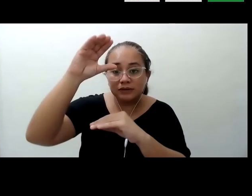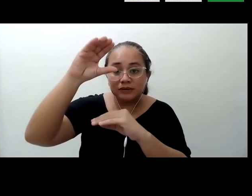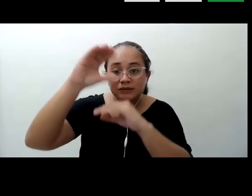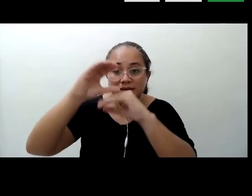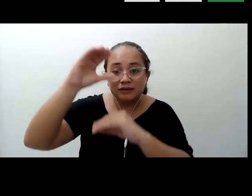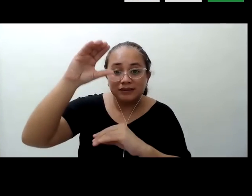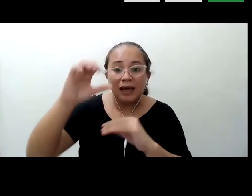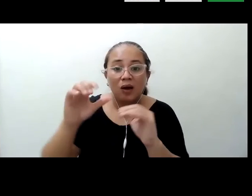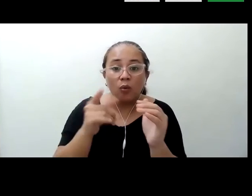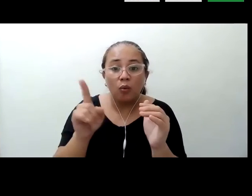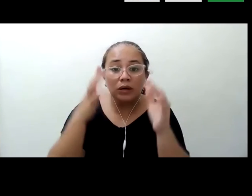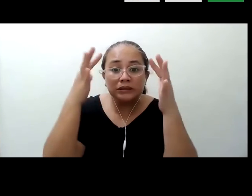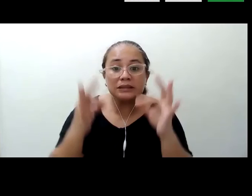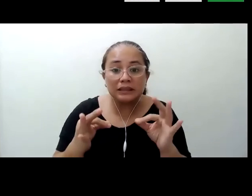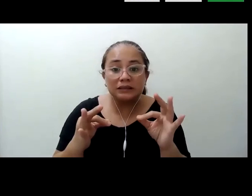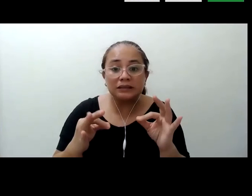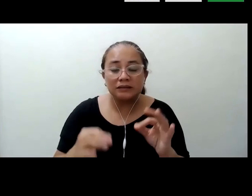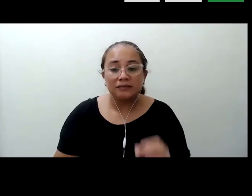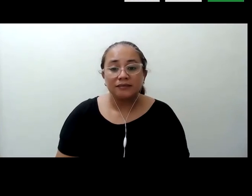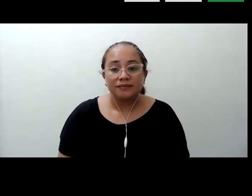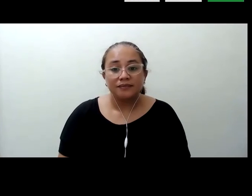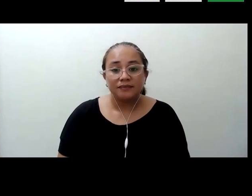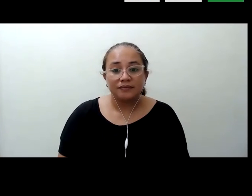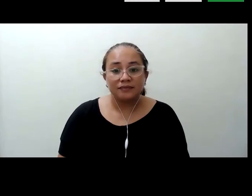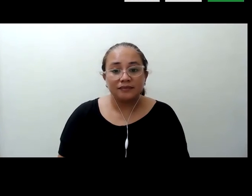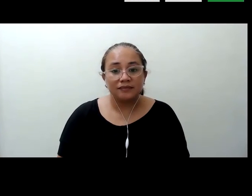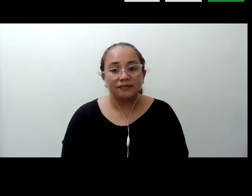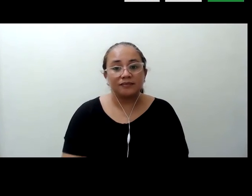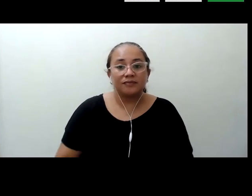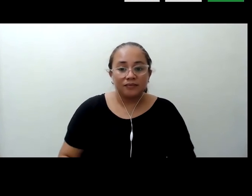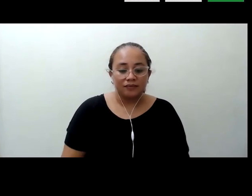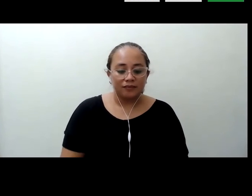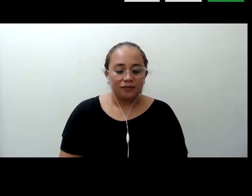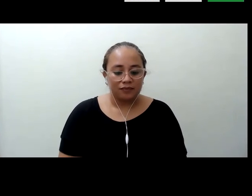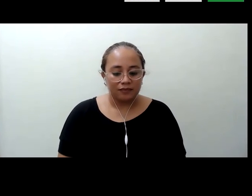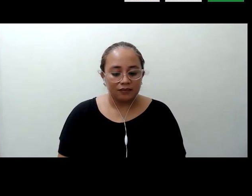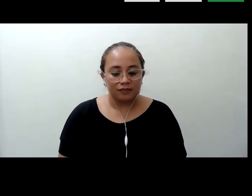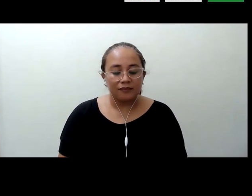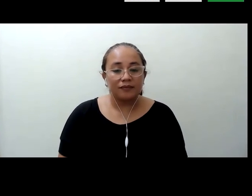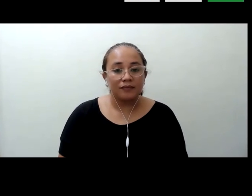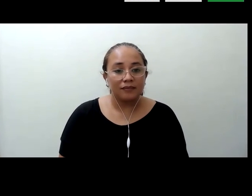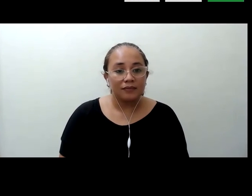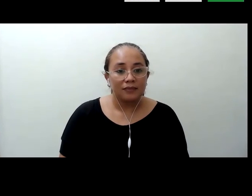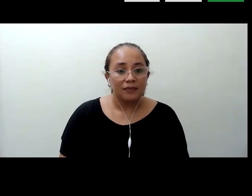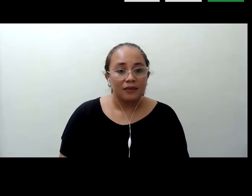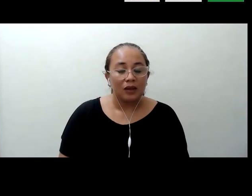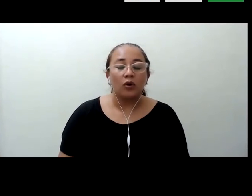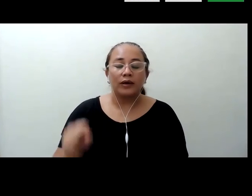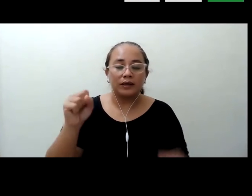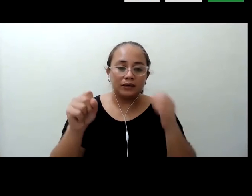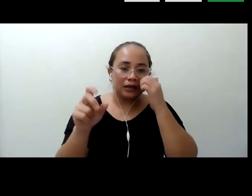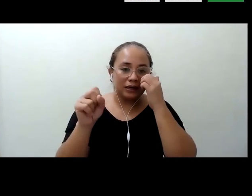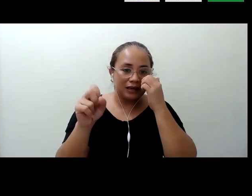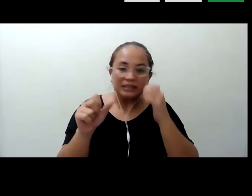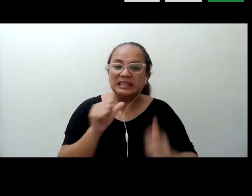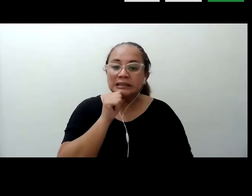between before the orientation? We decided to just have it close together. Okay, just so remove the space. you're not